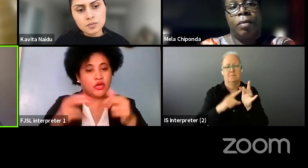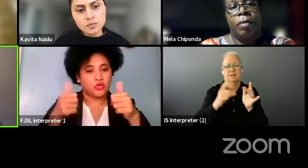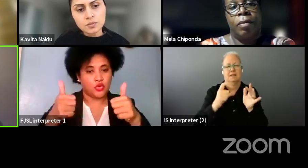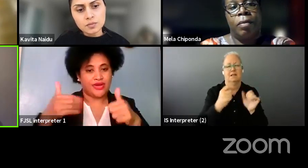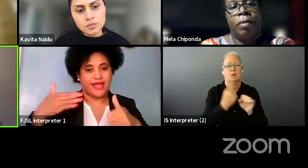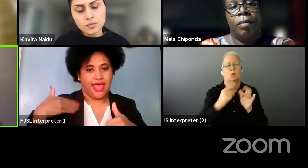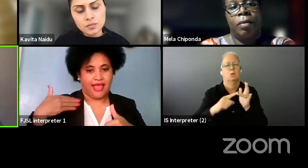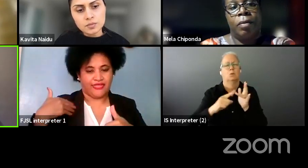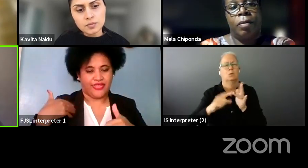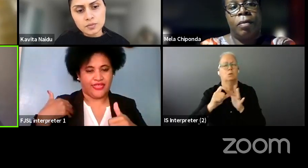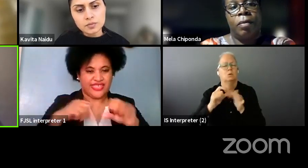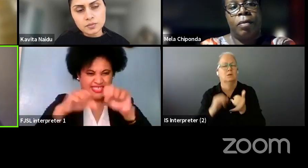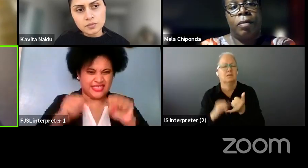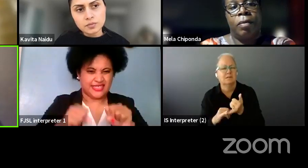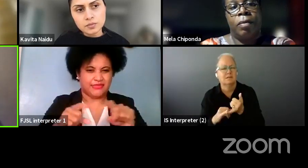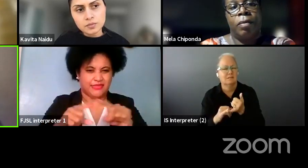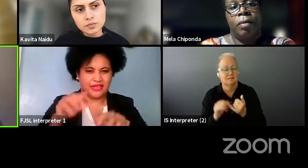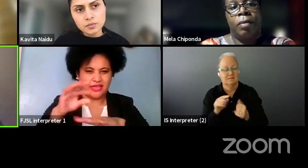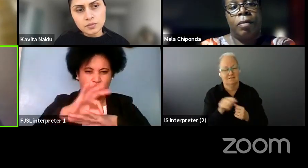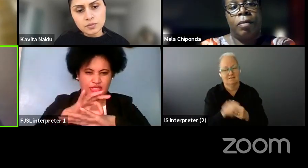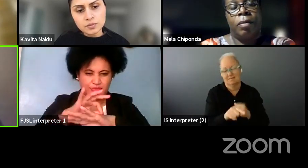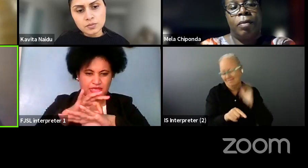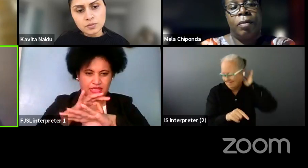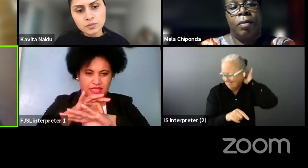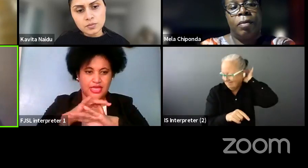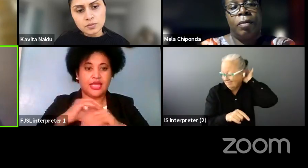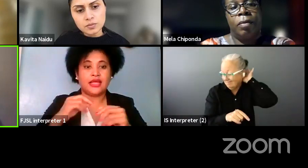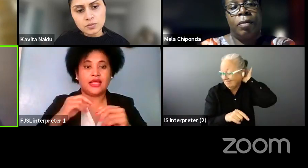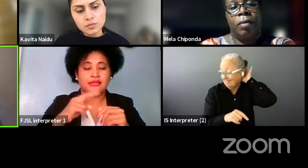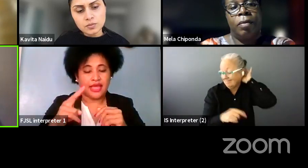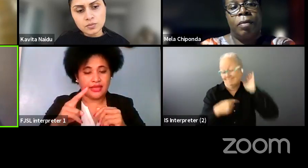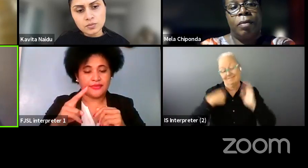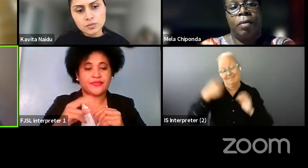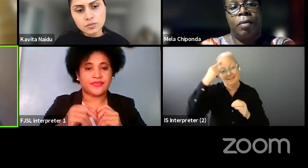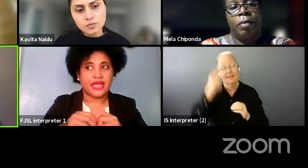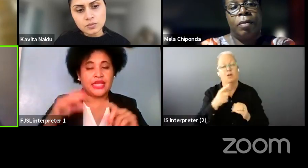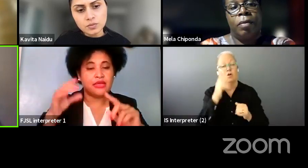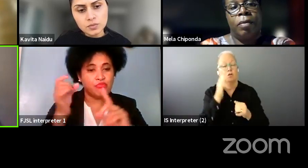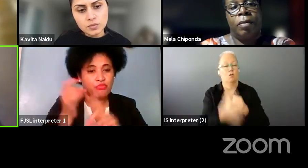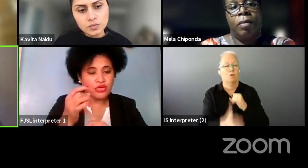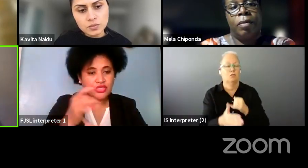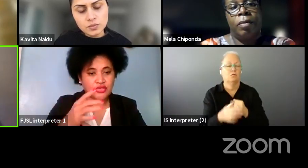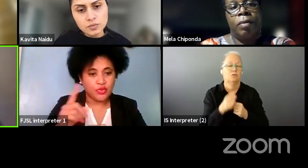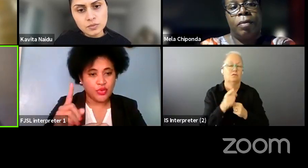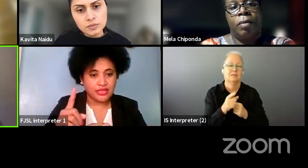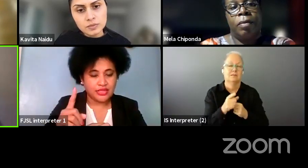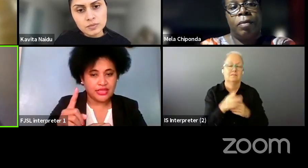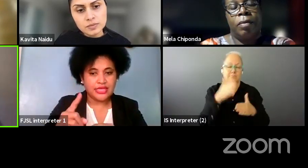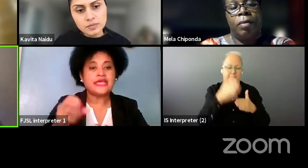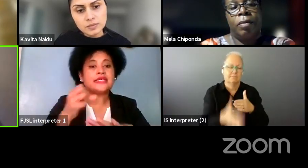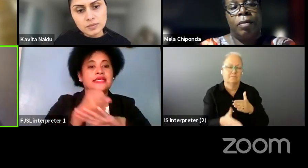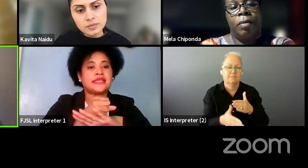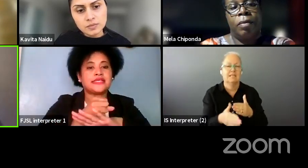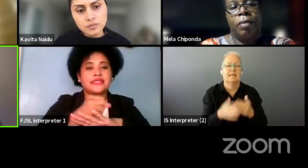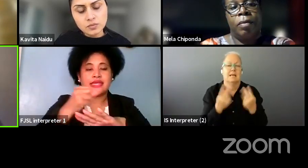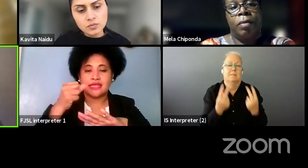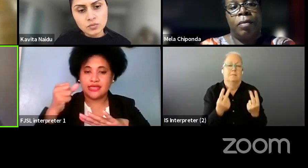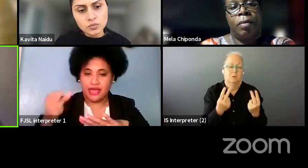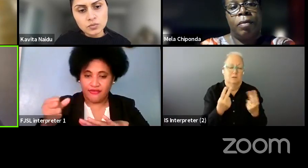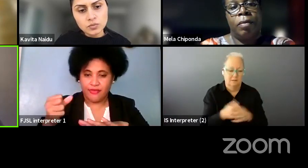and research systems. And then finally, and I think very importantly, is that it's not only governments that need access to appropriate